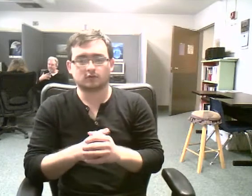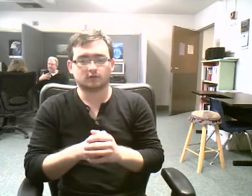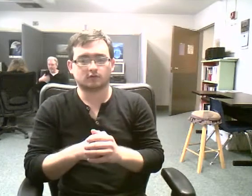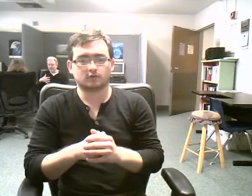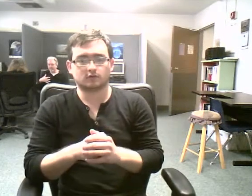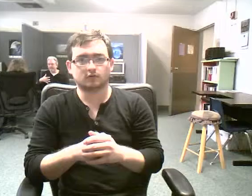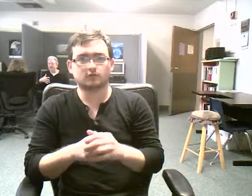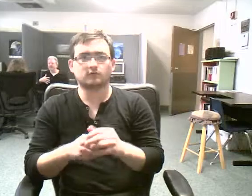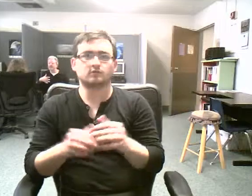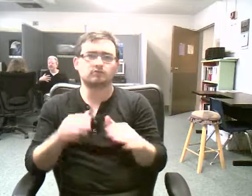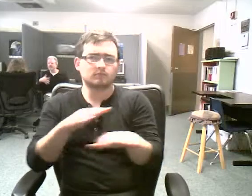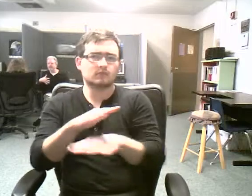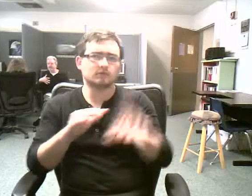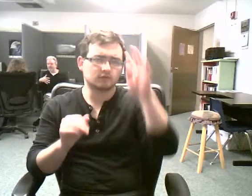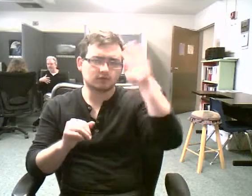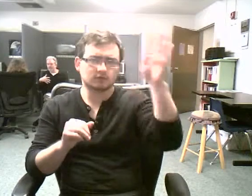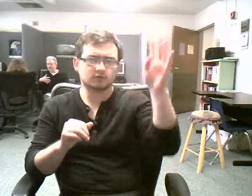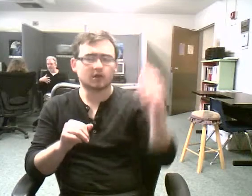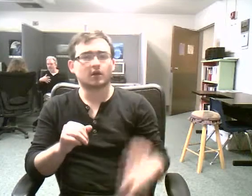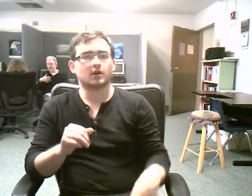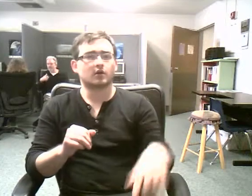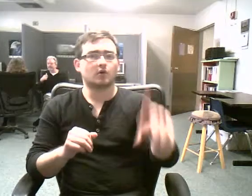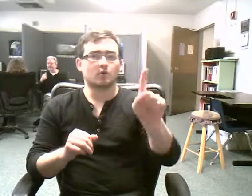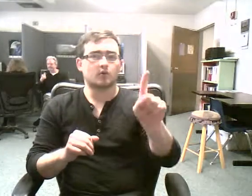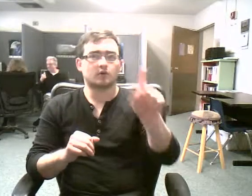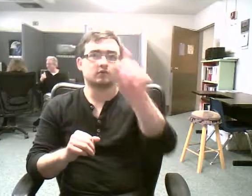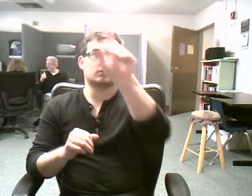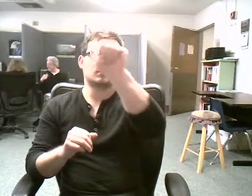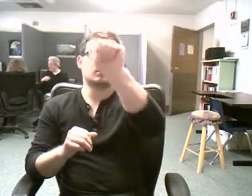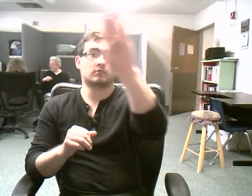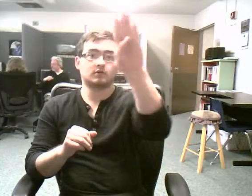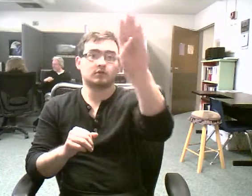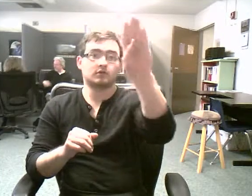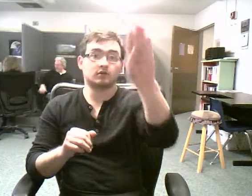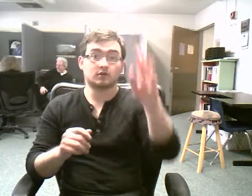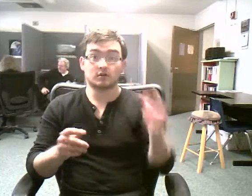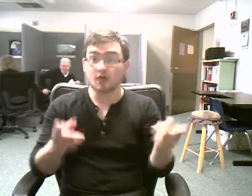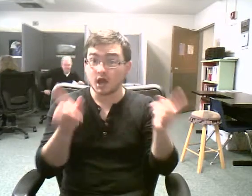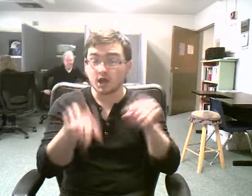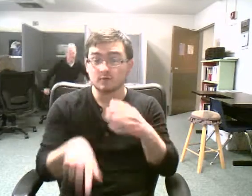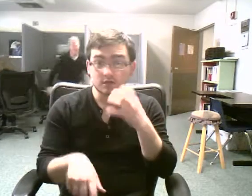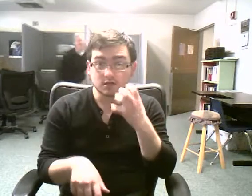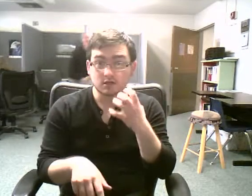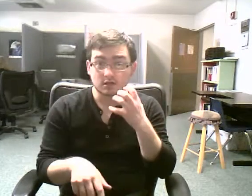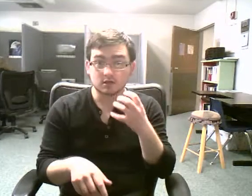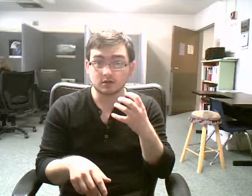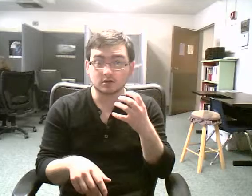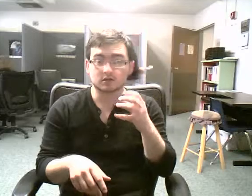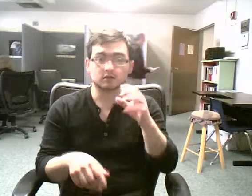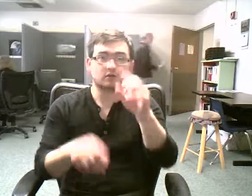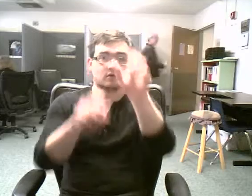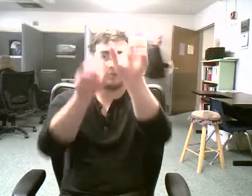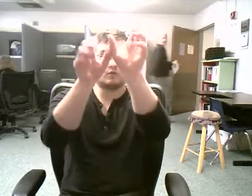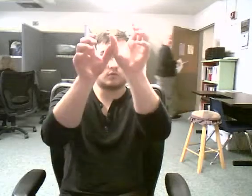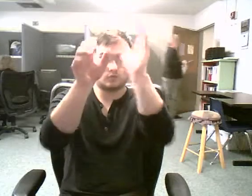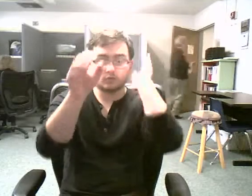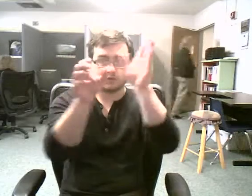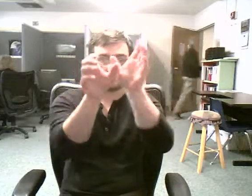products. So you can tell the type of reaction simply from the format. Remember that composition was A plus B gives you